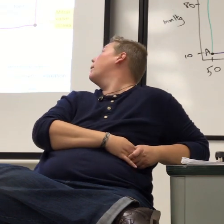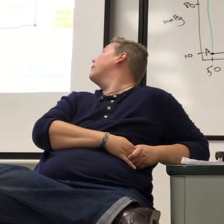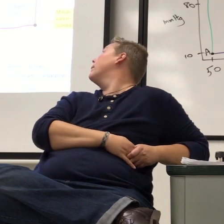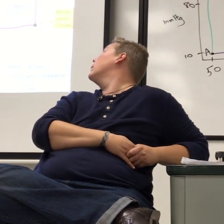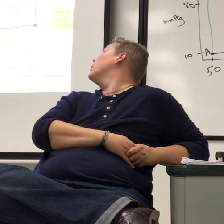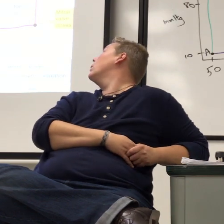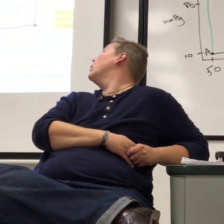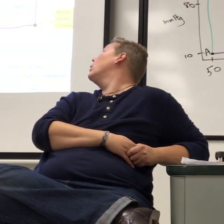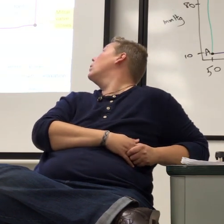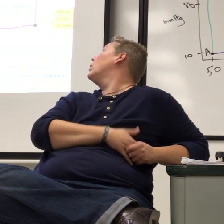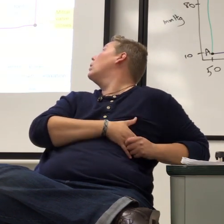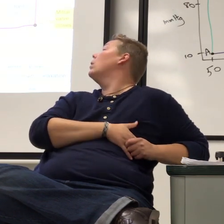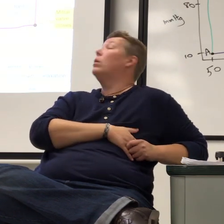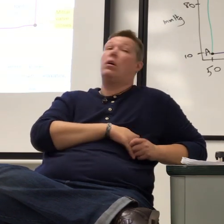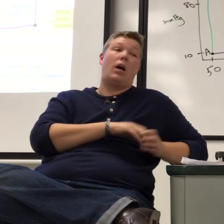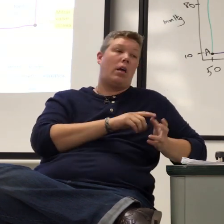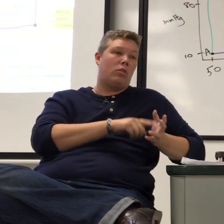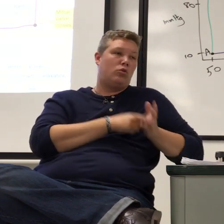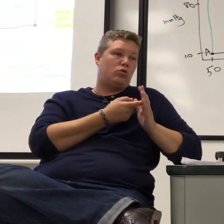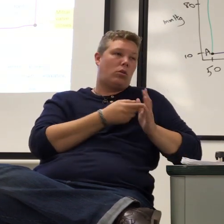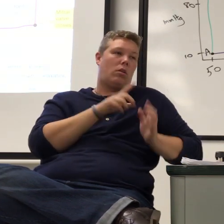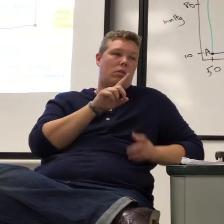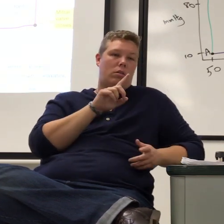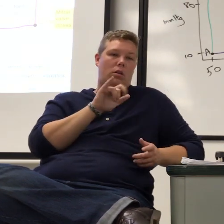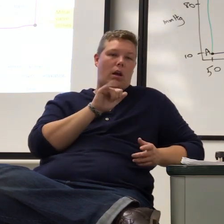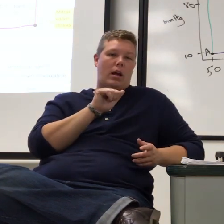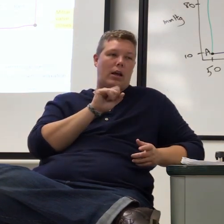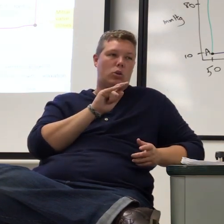The start of diastole again.